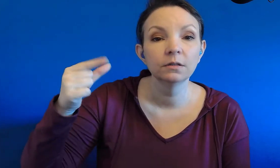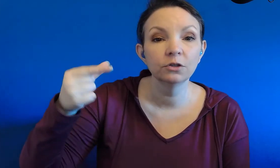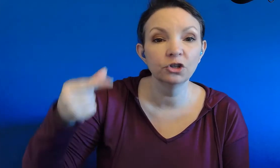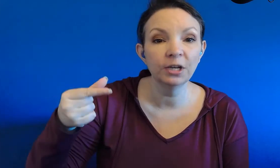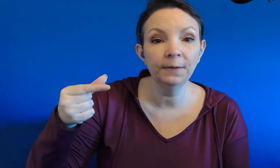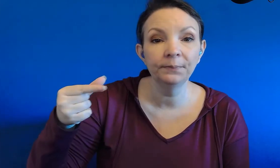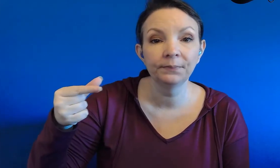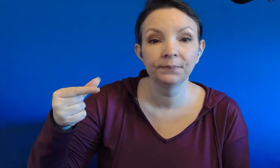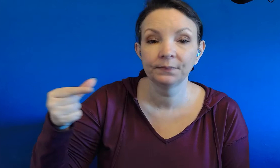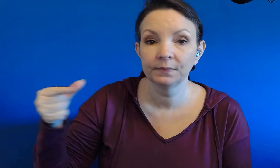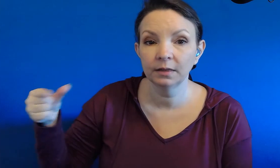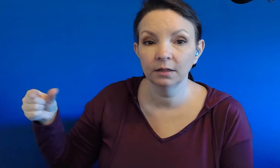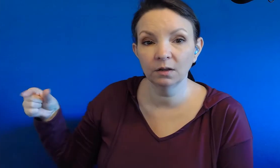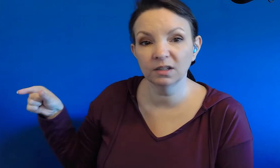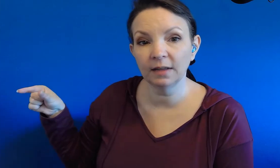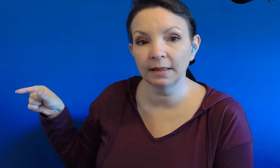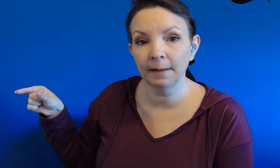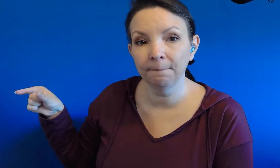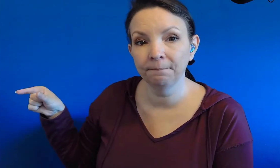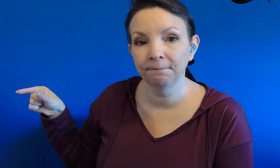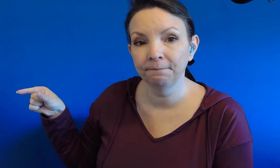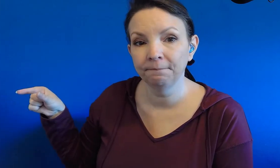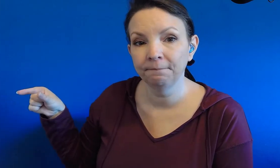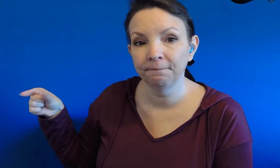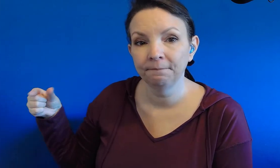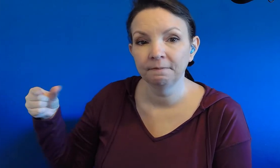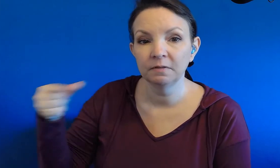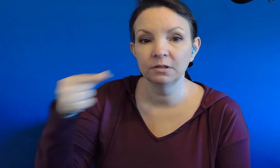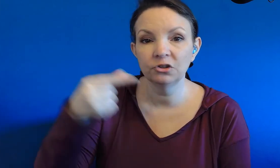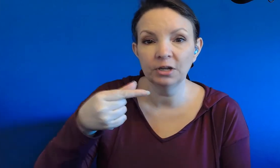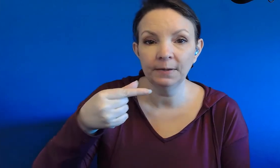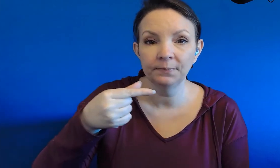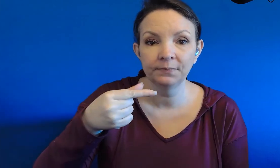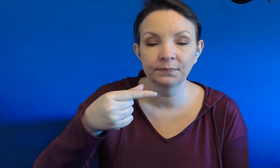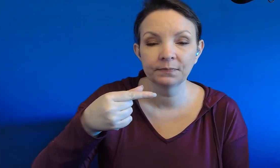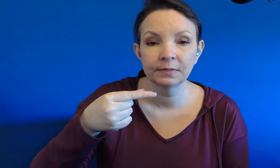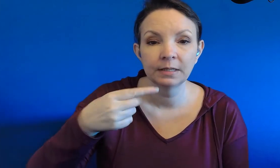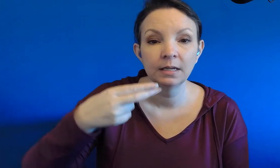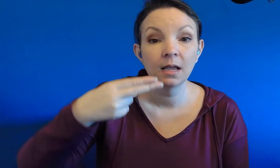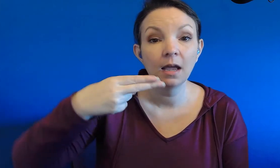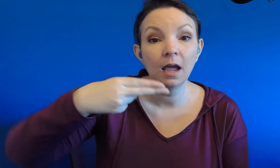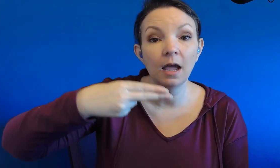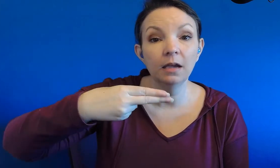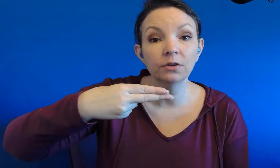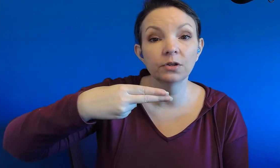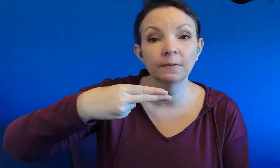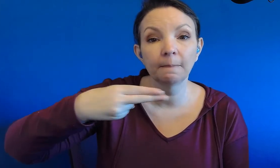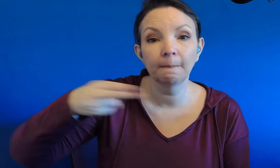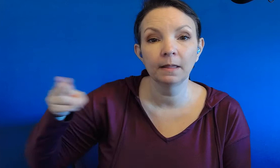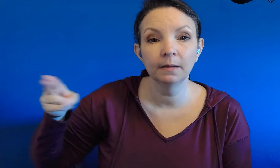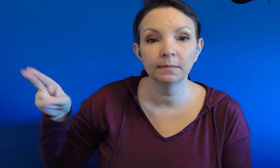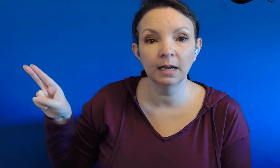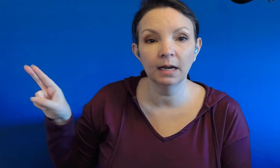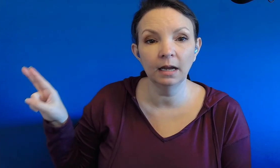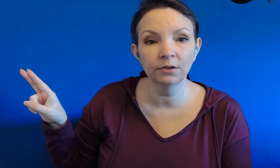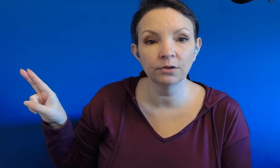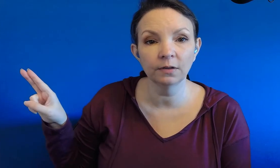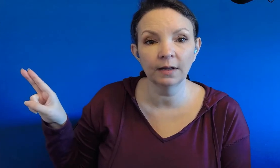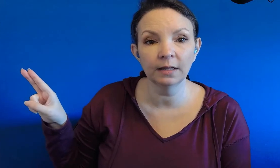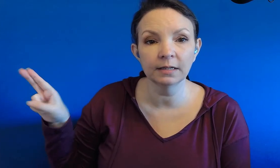G, so it looks like that. G, H, again, H look like this,